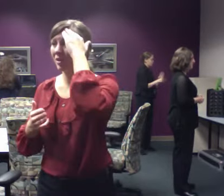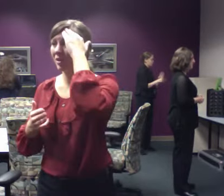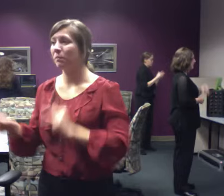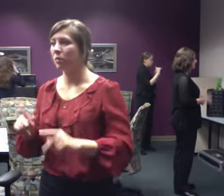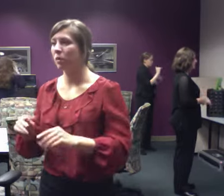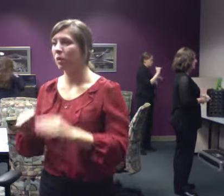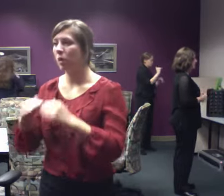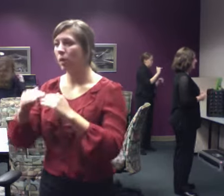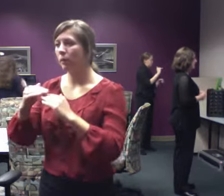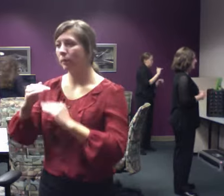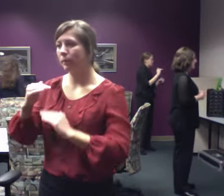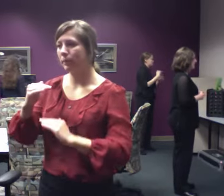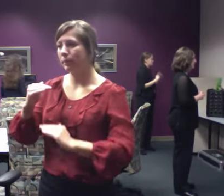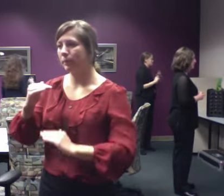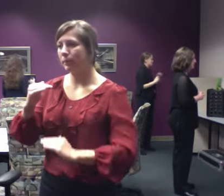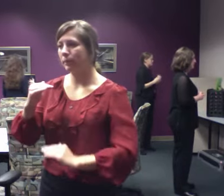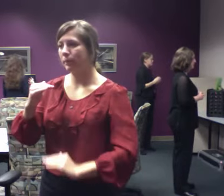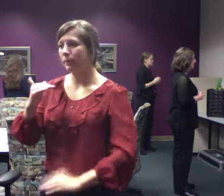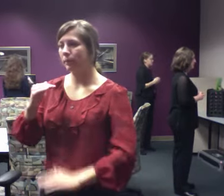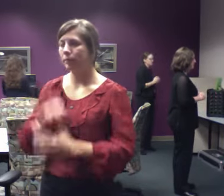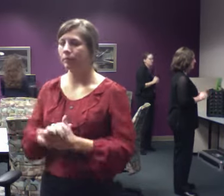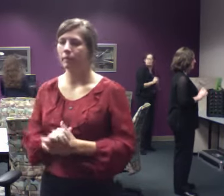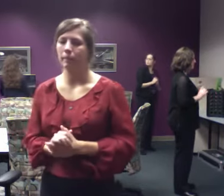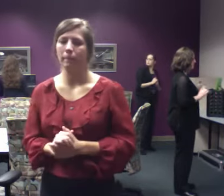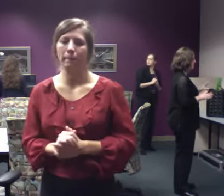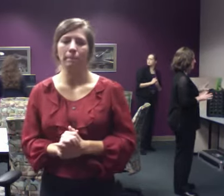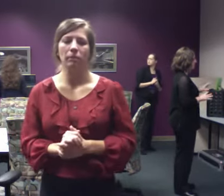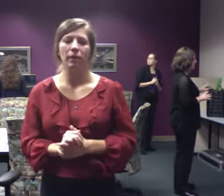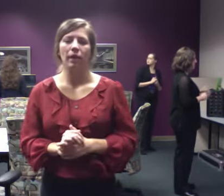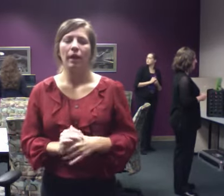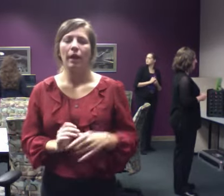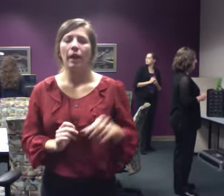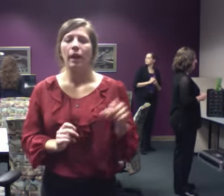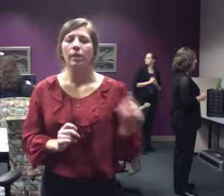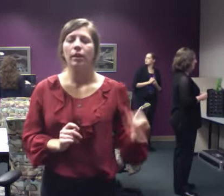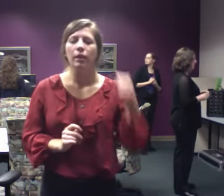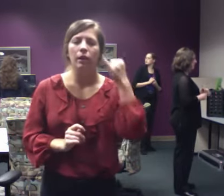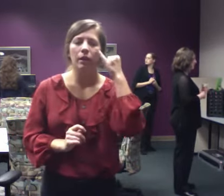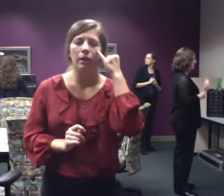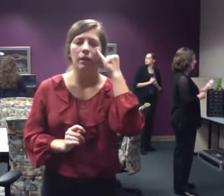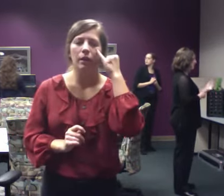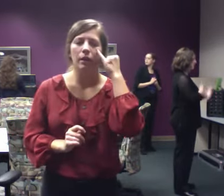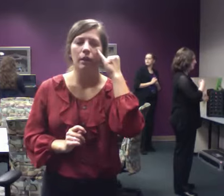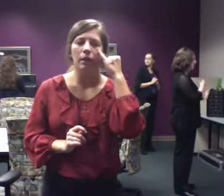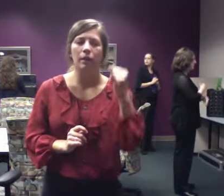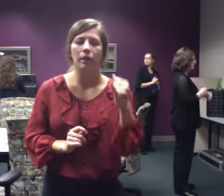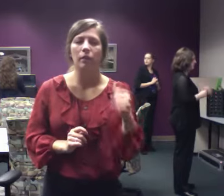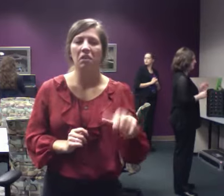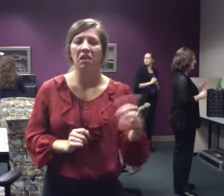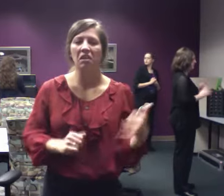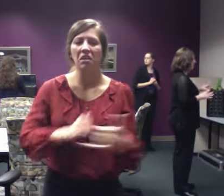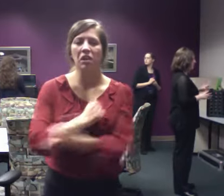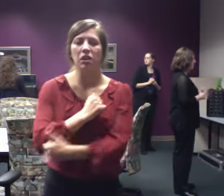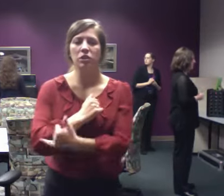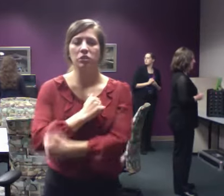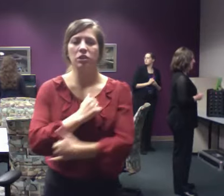liked to kept right on marching to Moscow. He knew that he could. Unfortunately, peacemongers like Eisenhower and people like that wanted to get out and get our